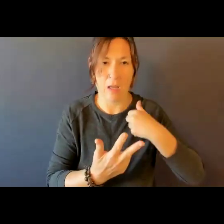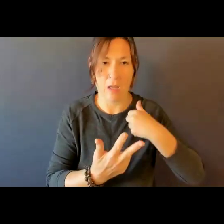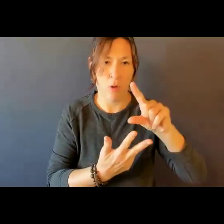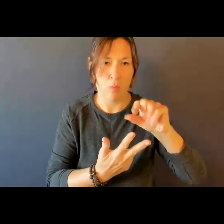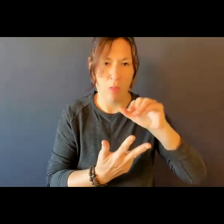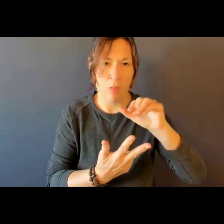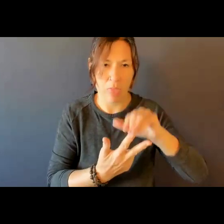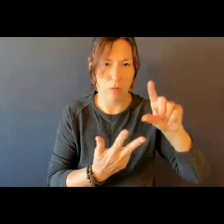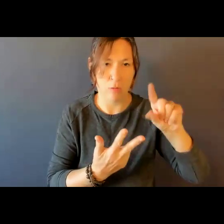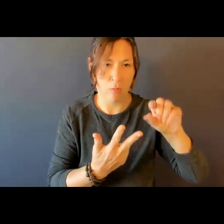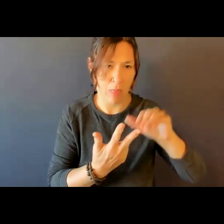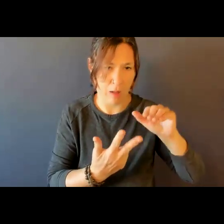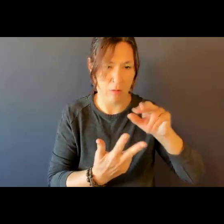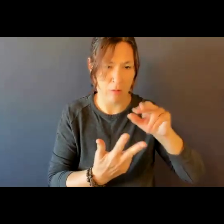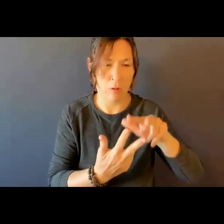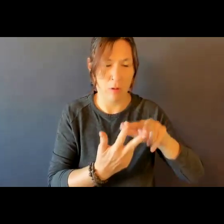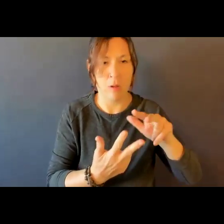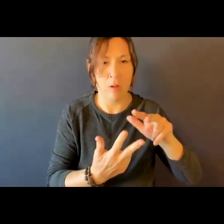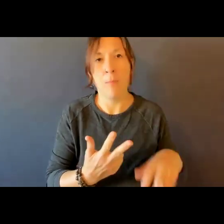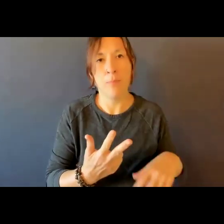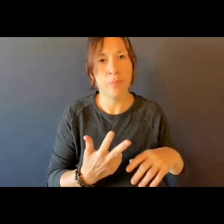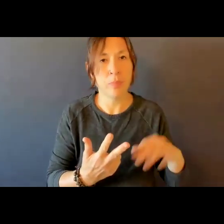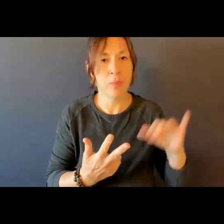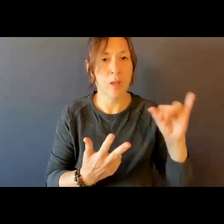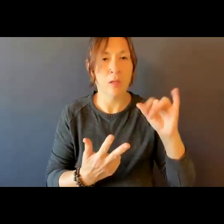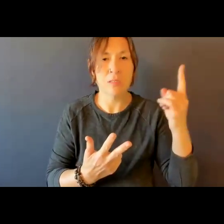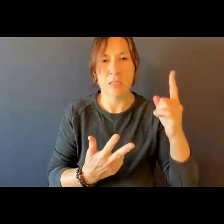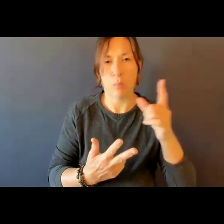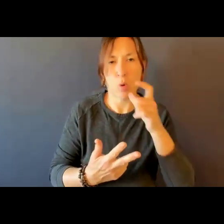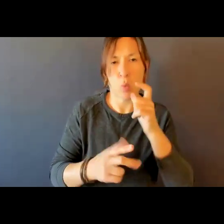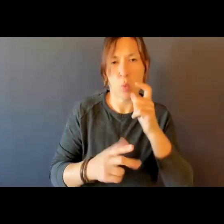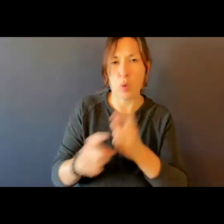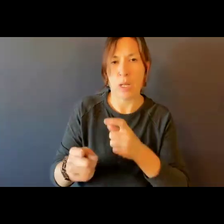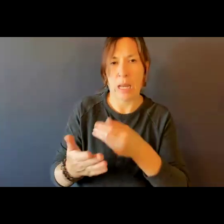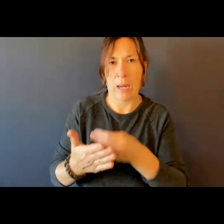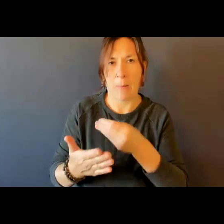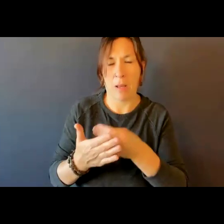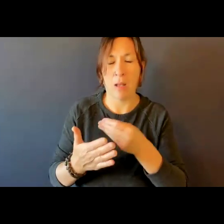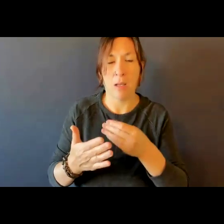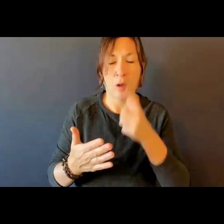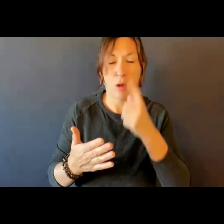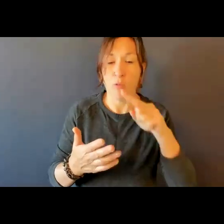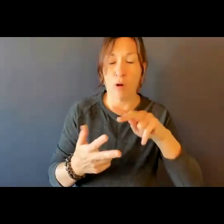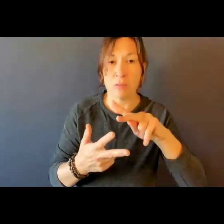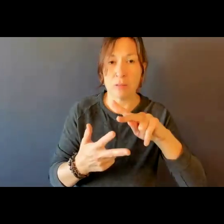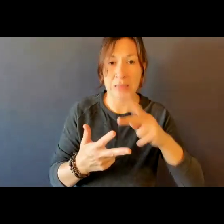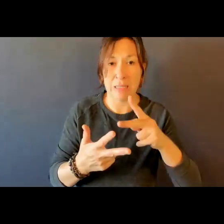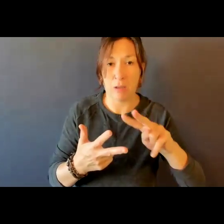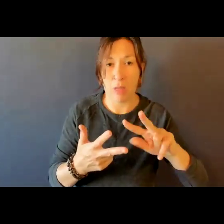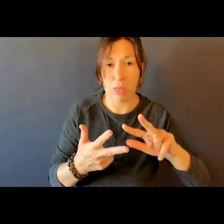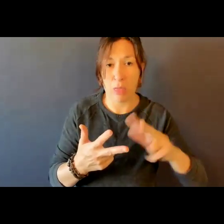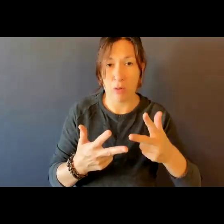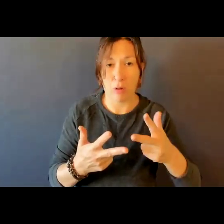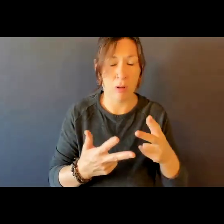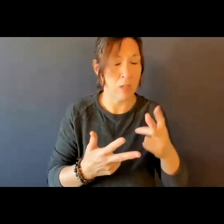to an anonymous donor, the runner-up prizes this year was double the usual amount. I'd